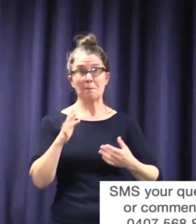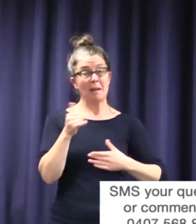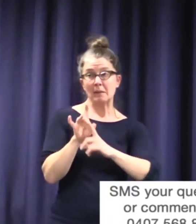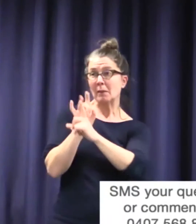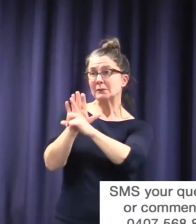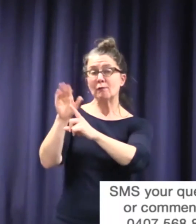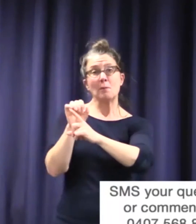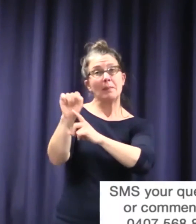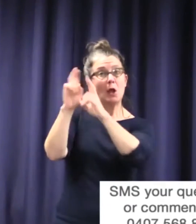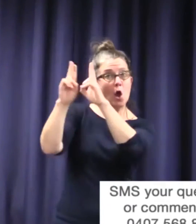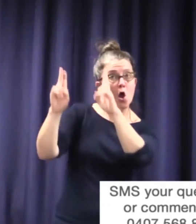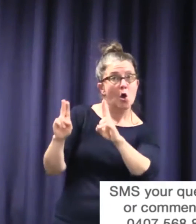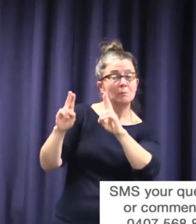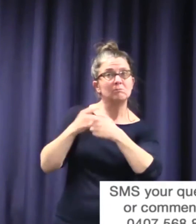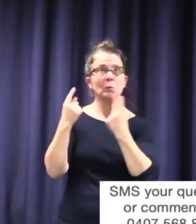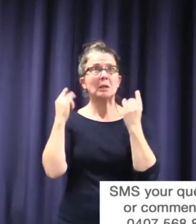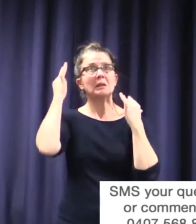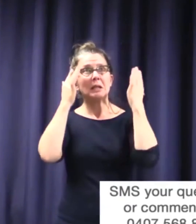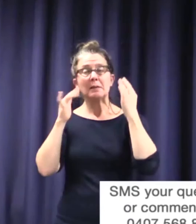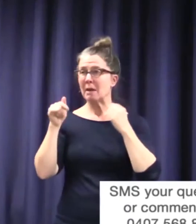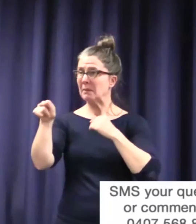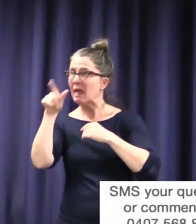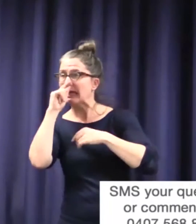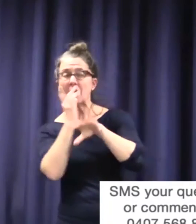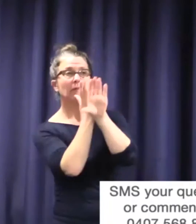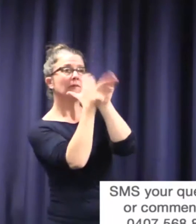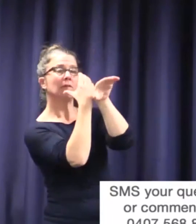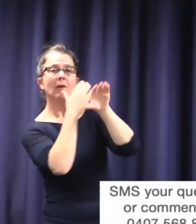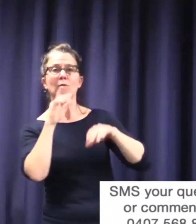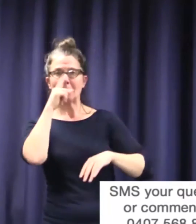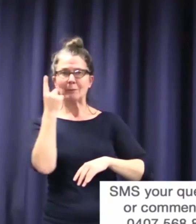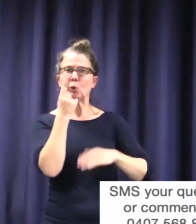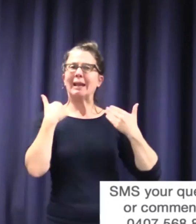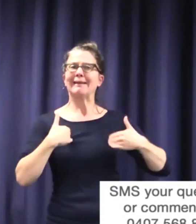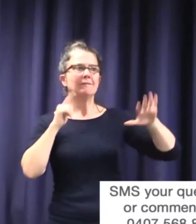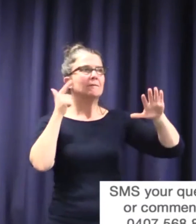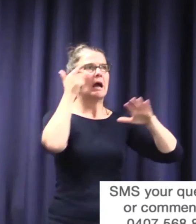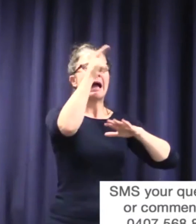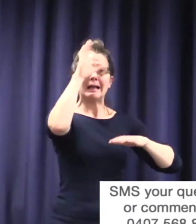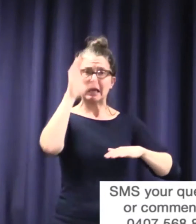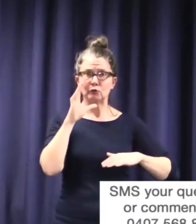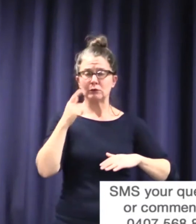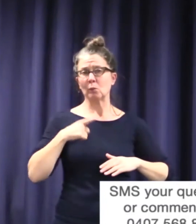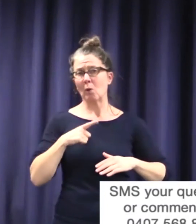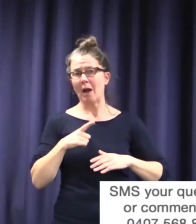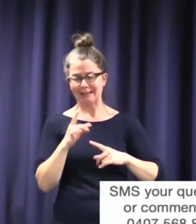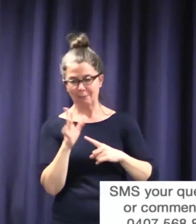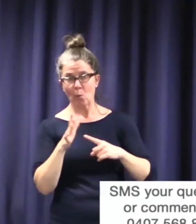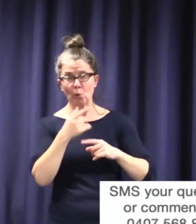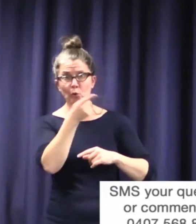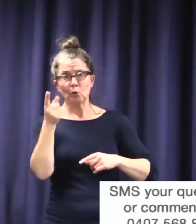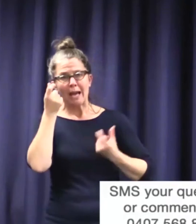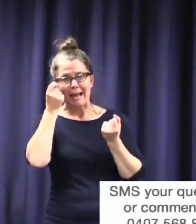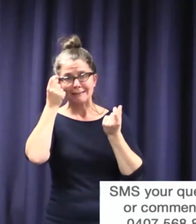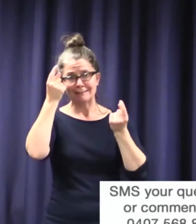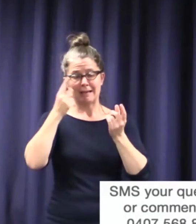home. So that's something that we're looking at, particularly for regional and remote areas. Because you need to understand the NDIS has